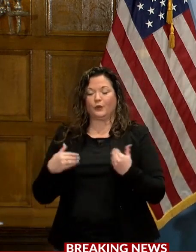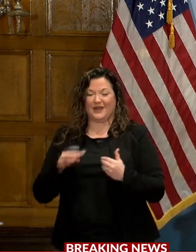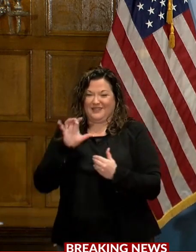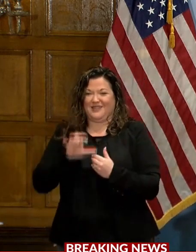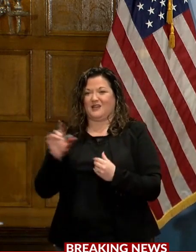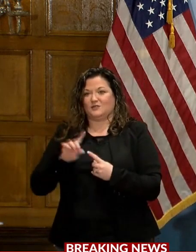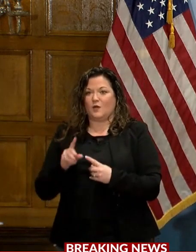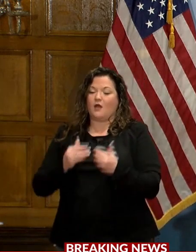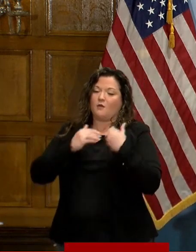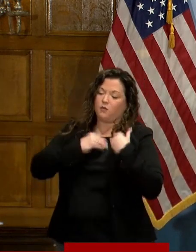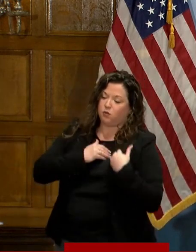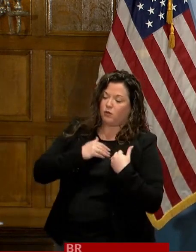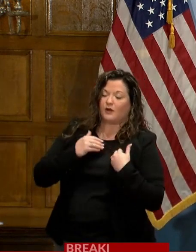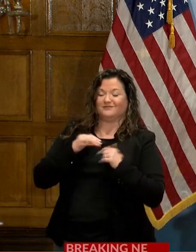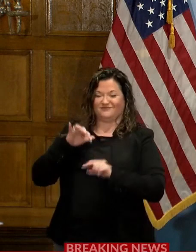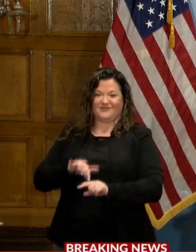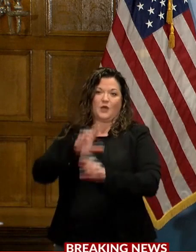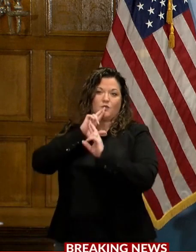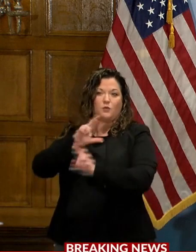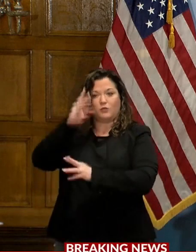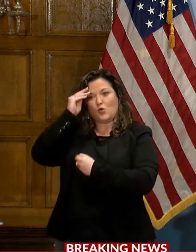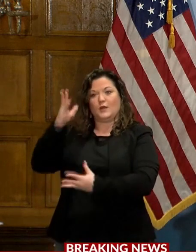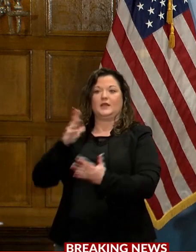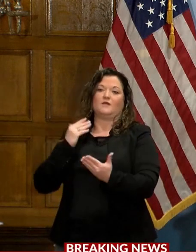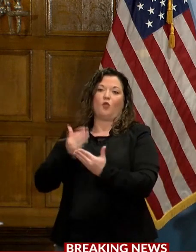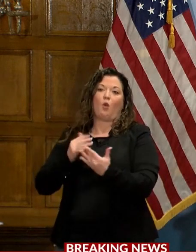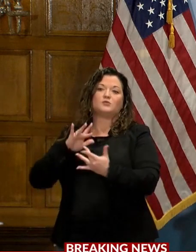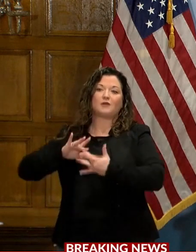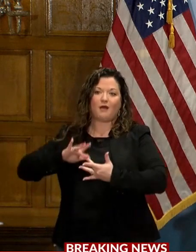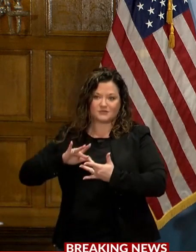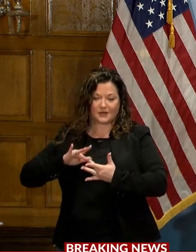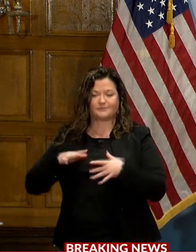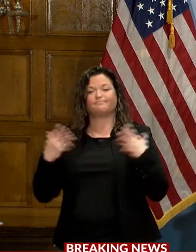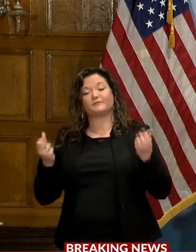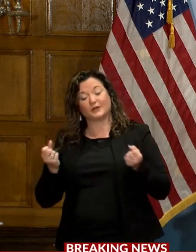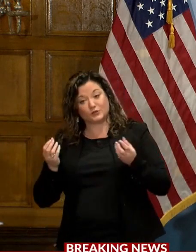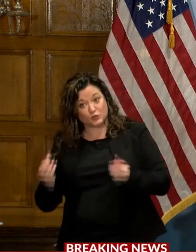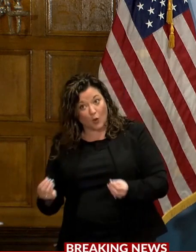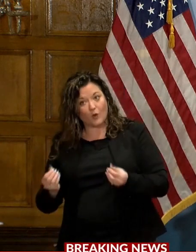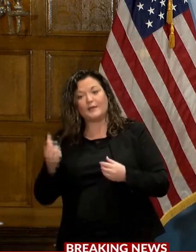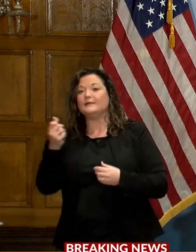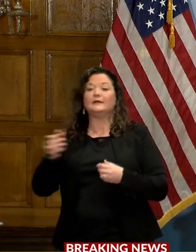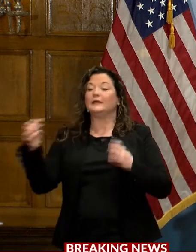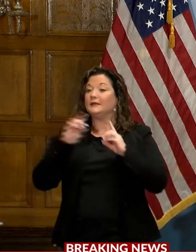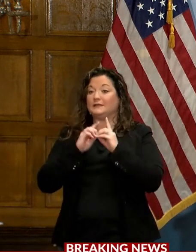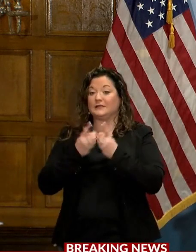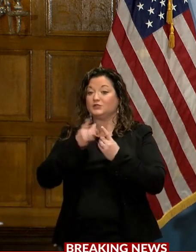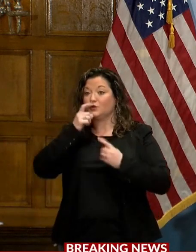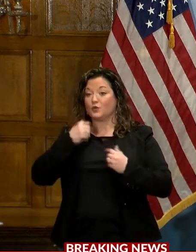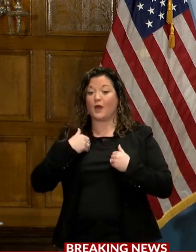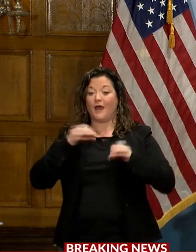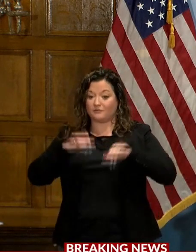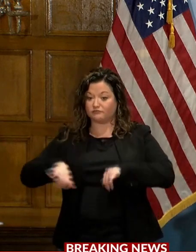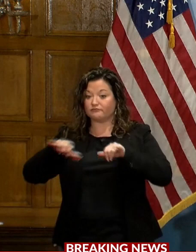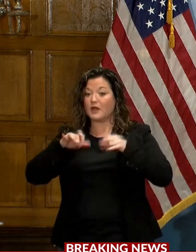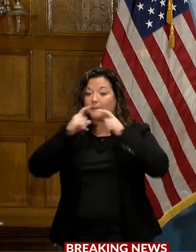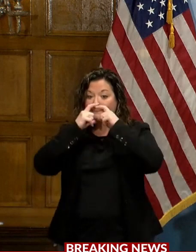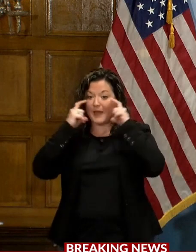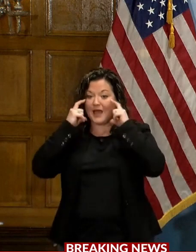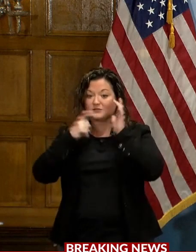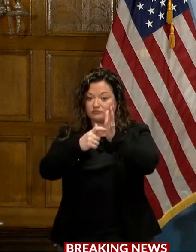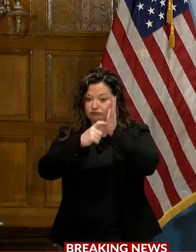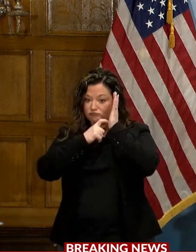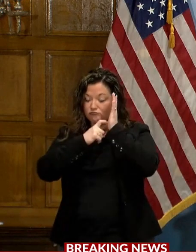occurring is in that reporting process. In addition, any district who has a universal mask requirement in place